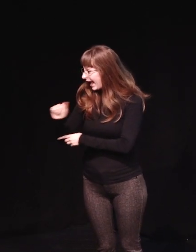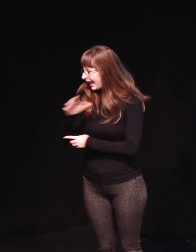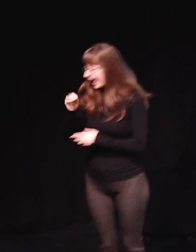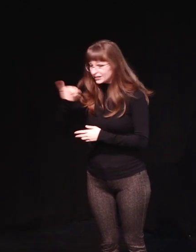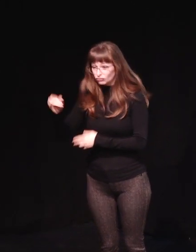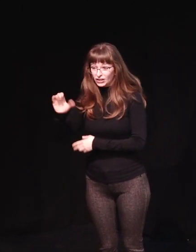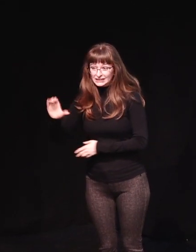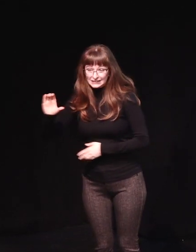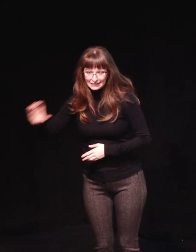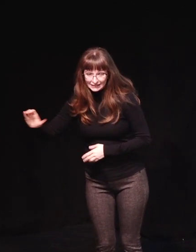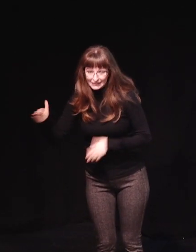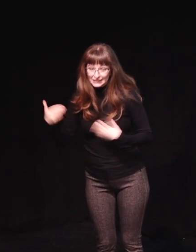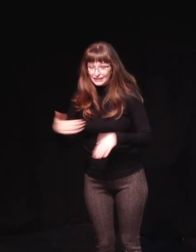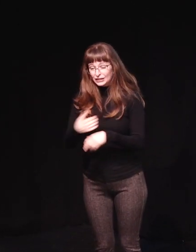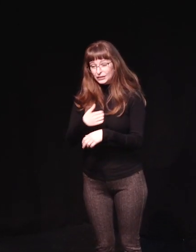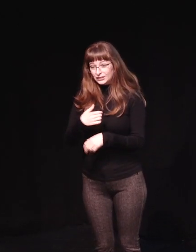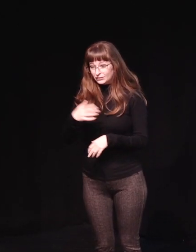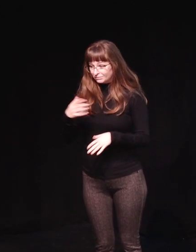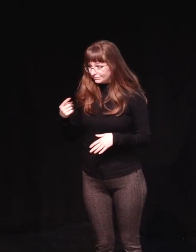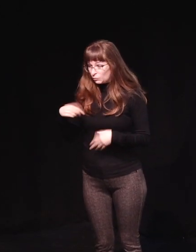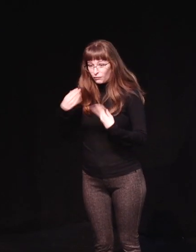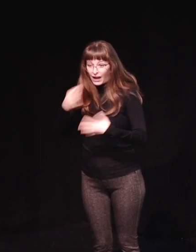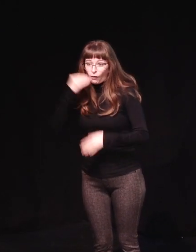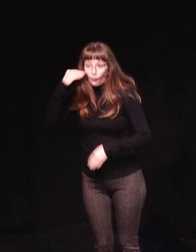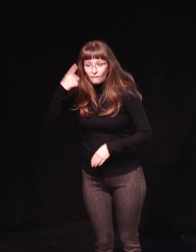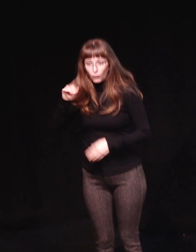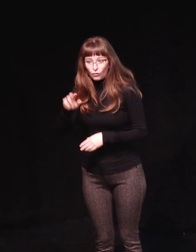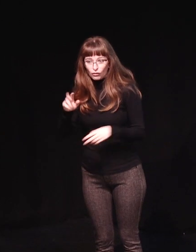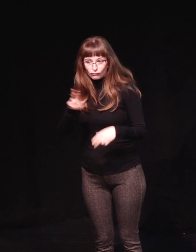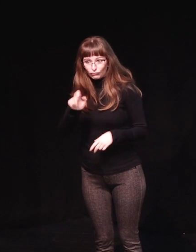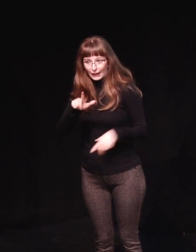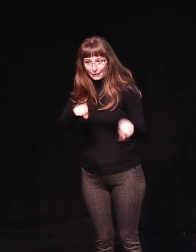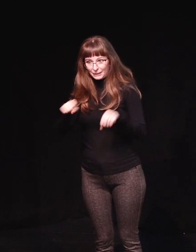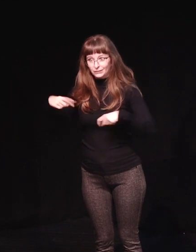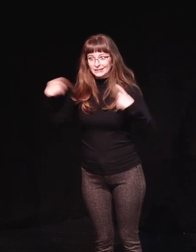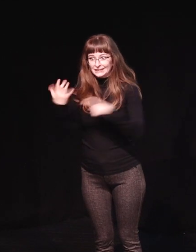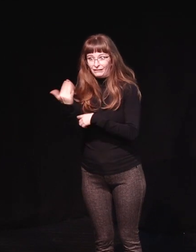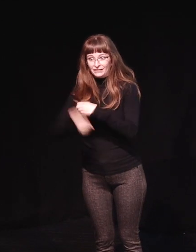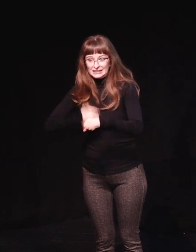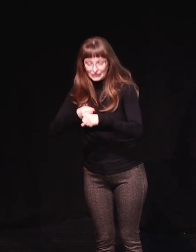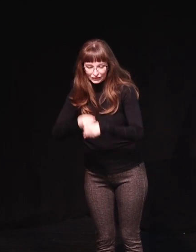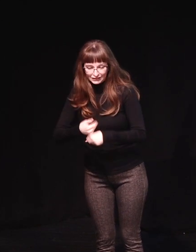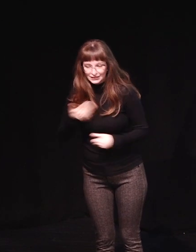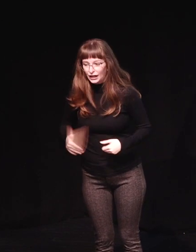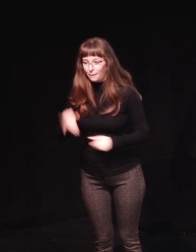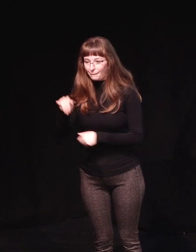JCC for making Real Abilities its home for the last 15 years and fostering its mission. I'm Isaac Zablocki. I'm the